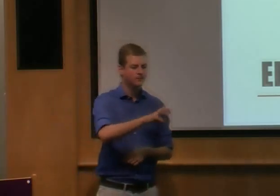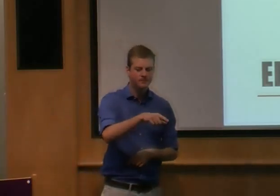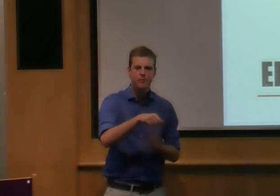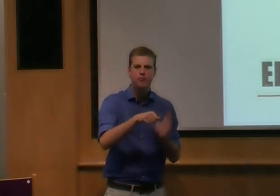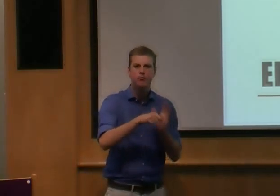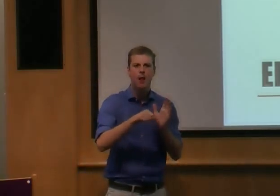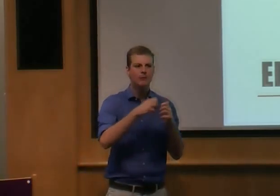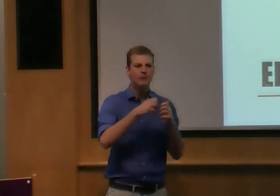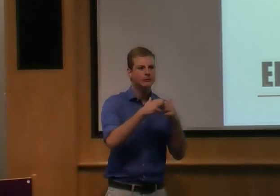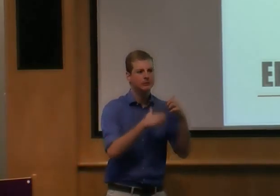have